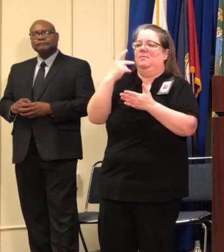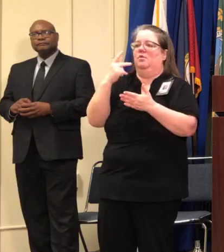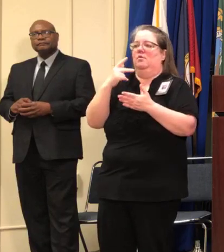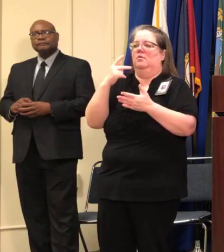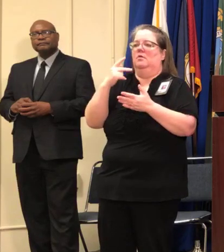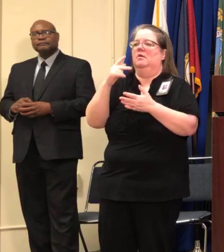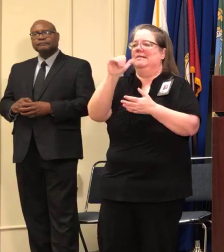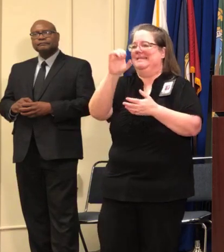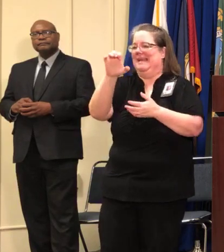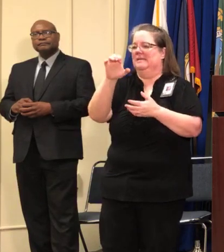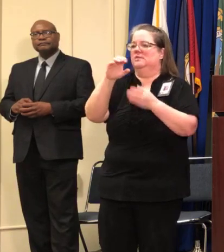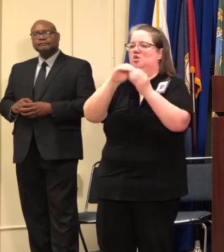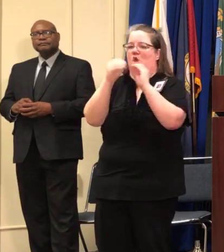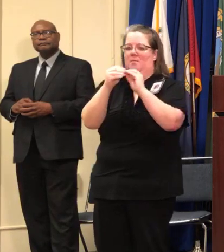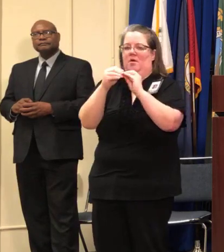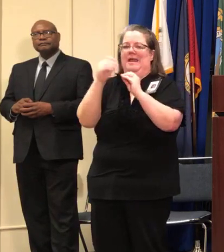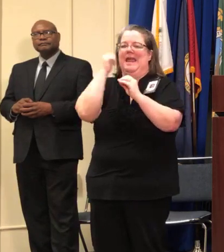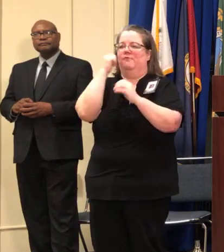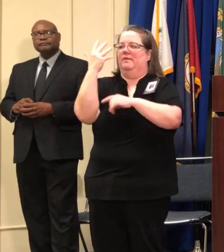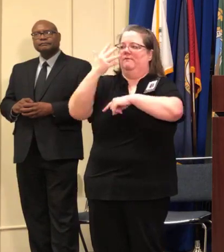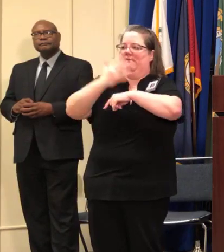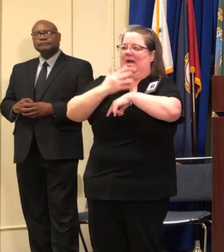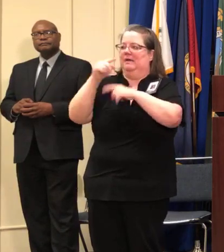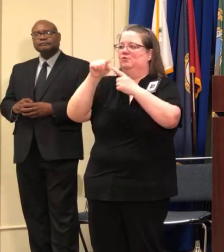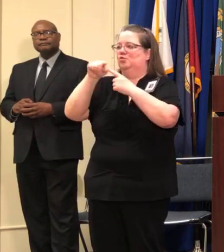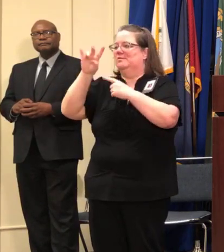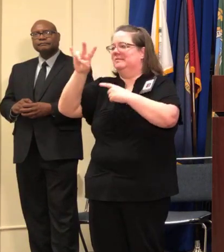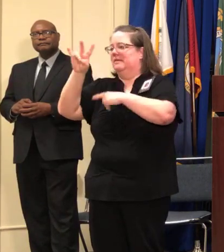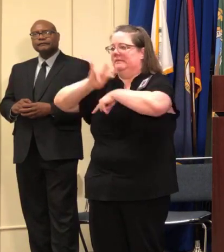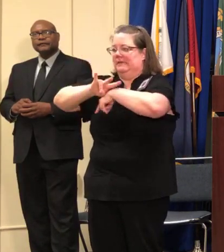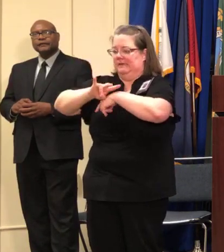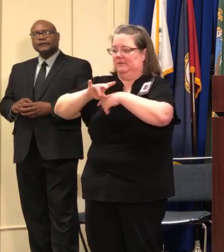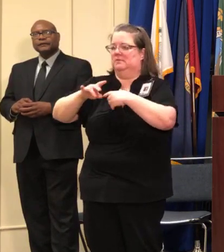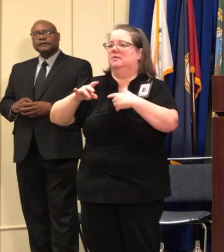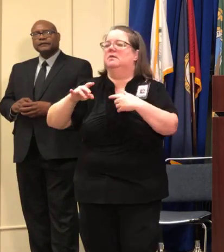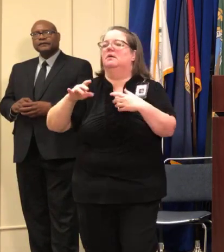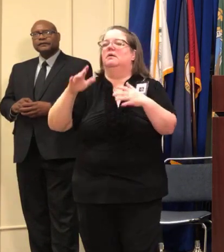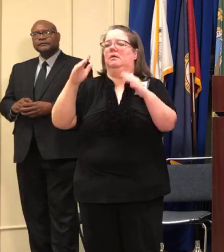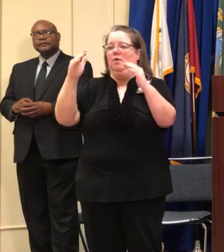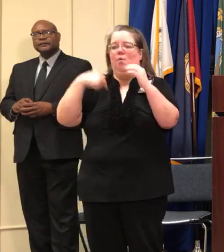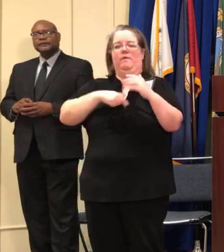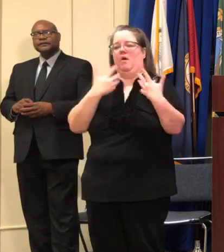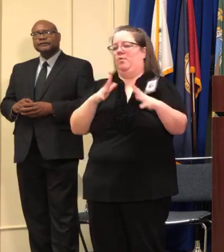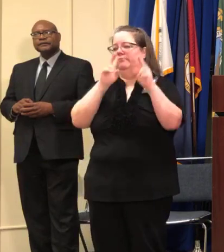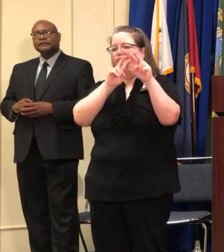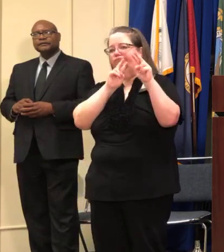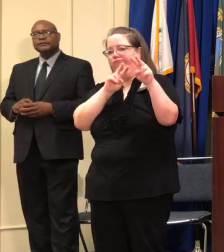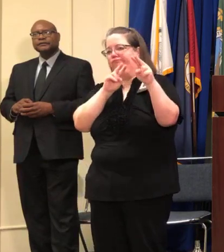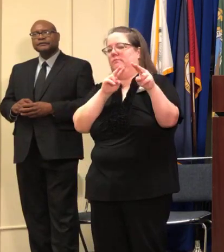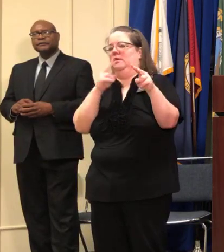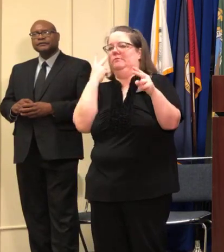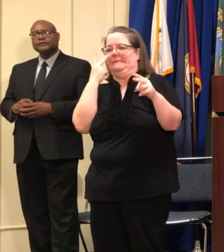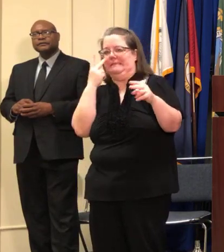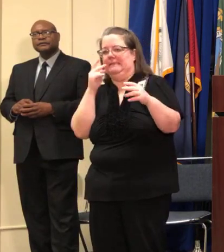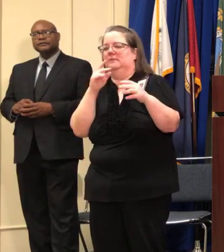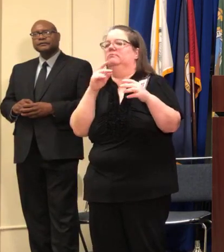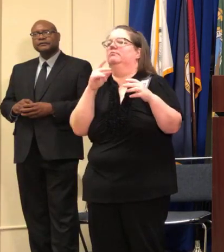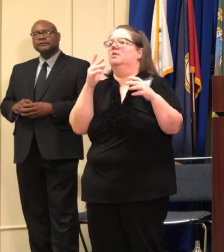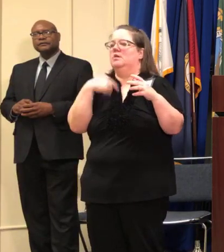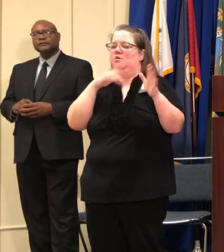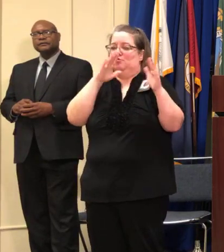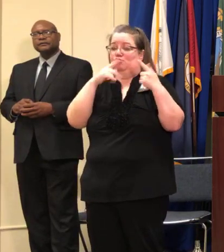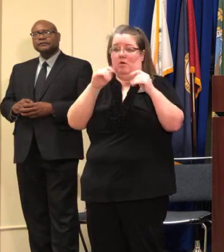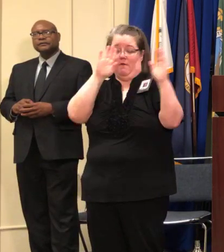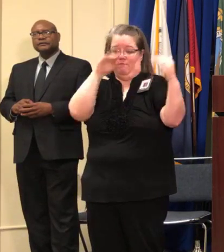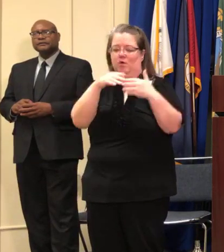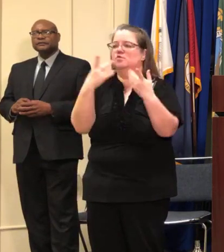of cases every 5 to 7 days, so that's what we've anticipated. And have continued to try to stay focused on what are the things